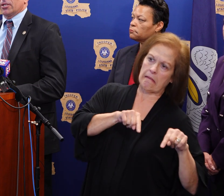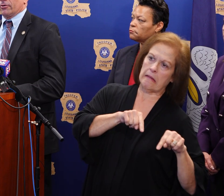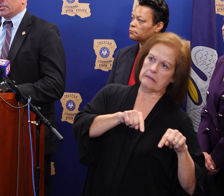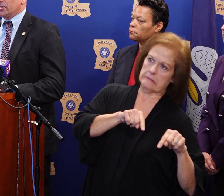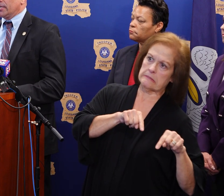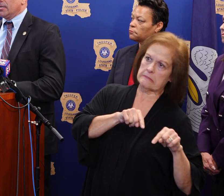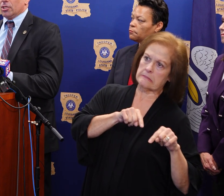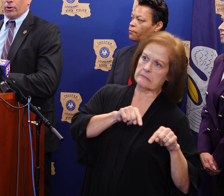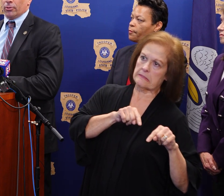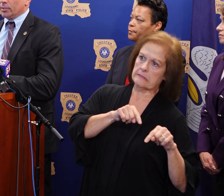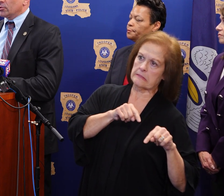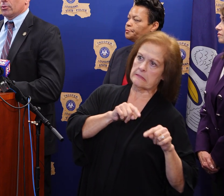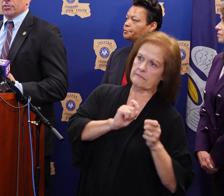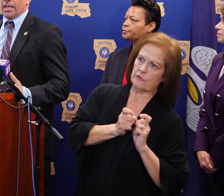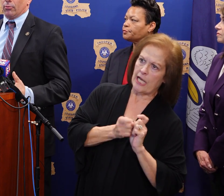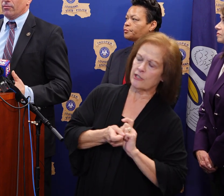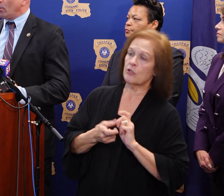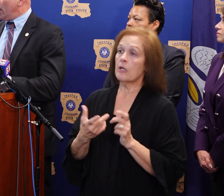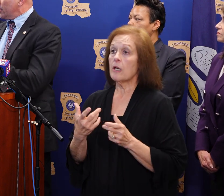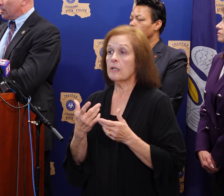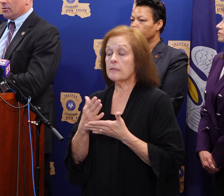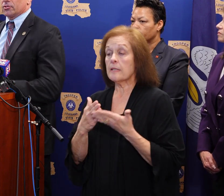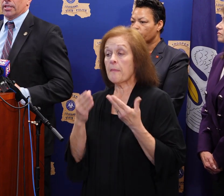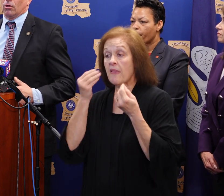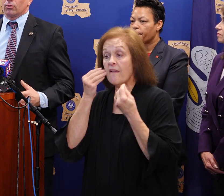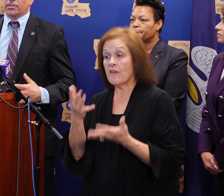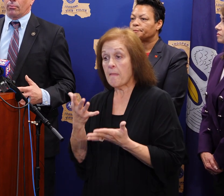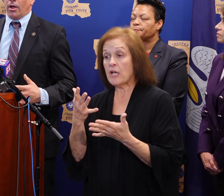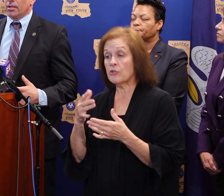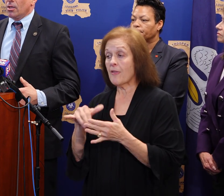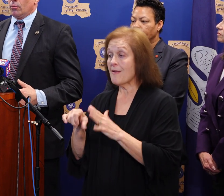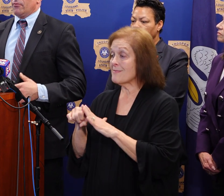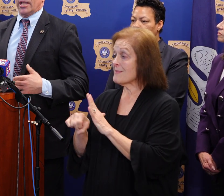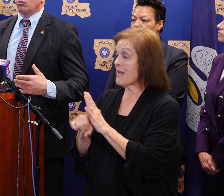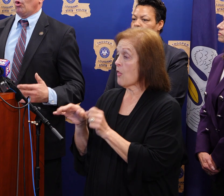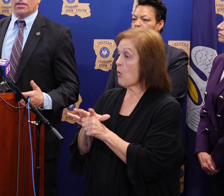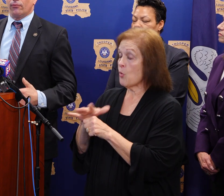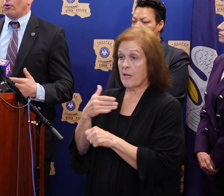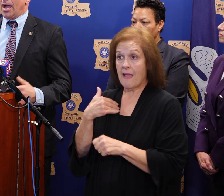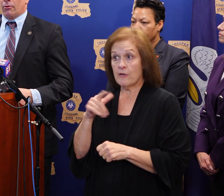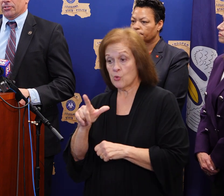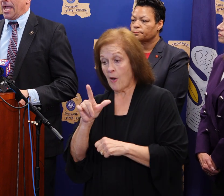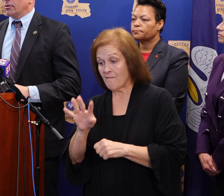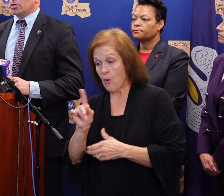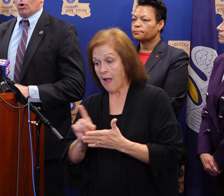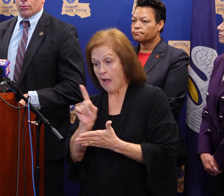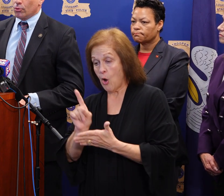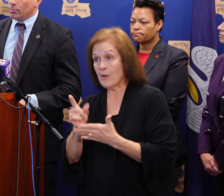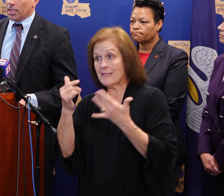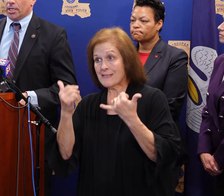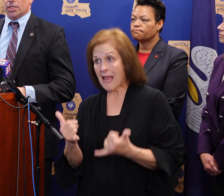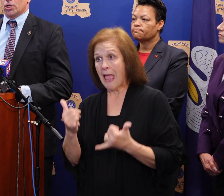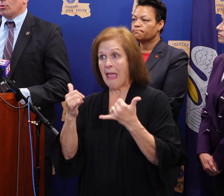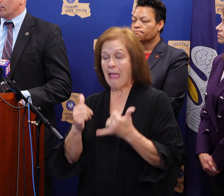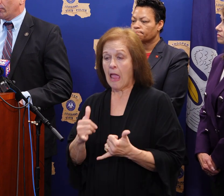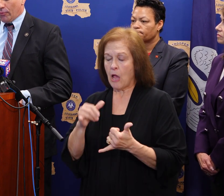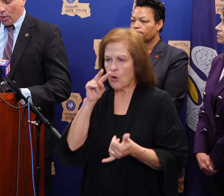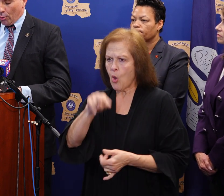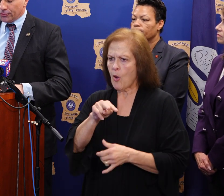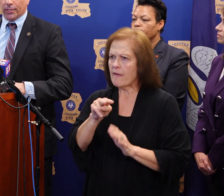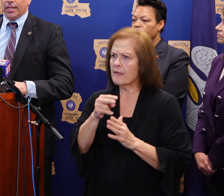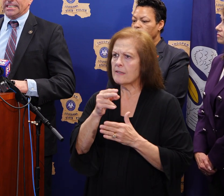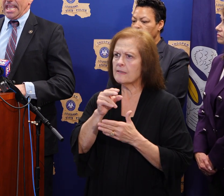this particular incident, you heard the resources that we brought, that the other state and locals have brought. We've had 24 hours now to go through media, to go